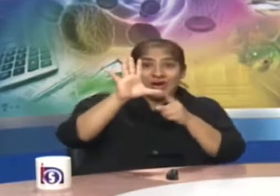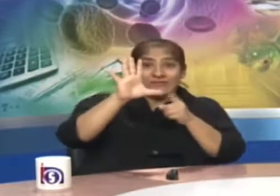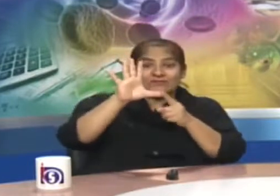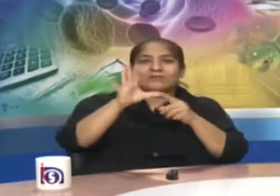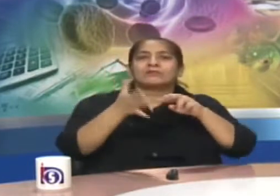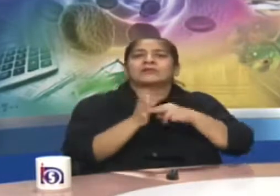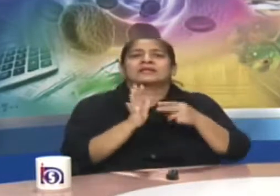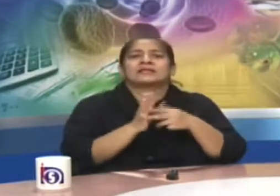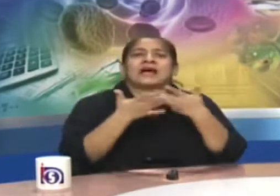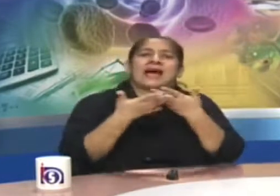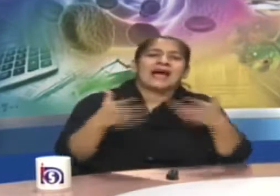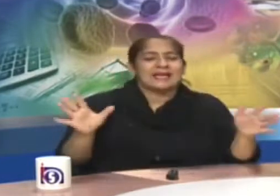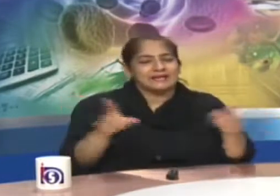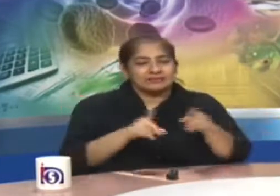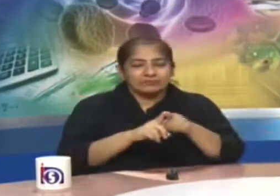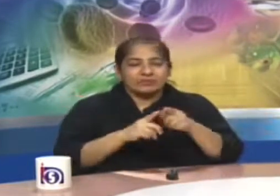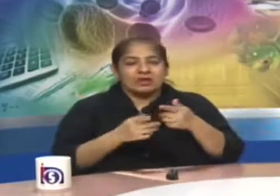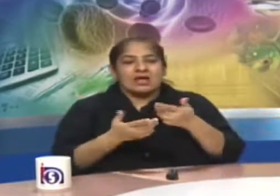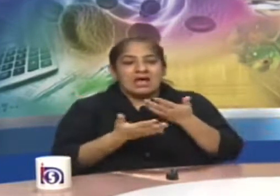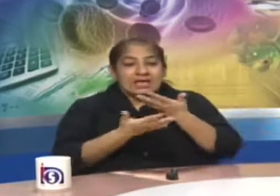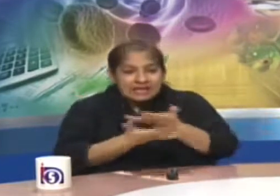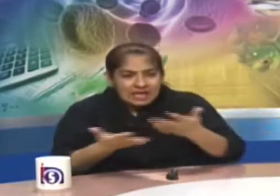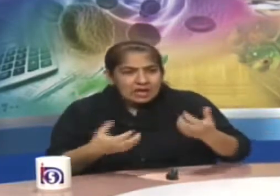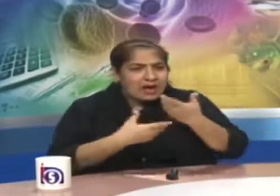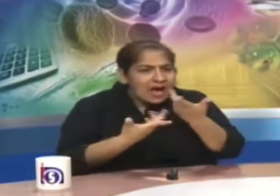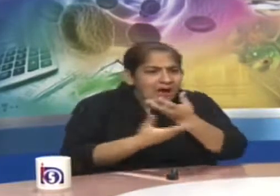for the people who want to apply in the stock market.